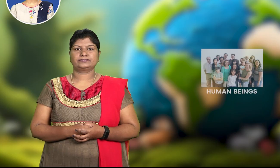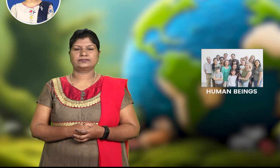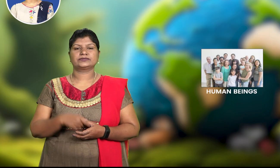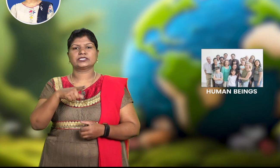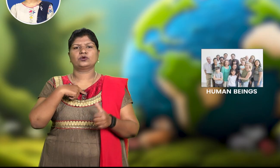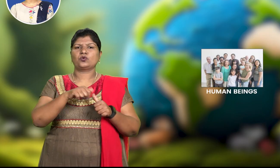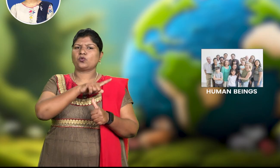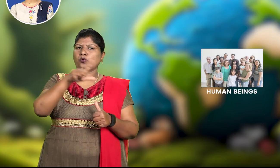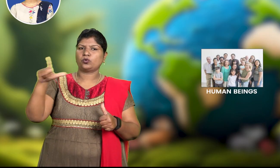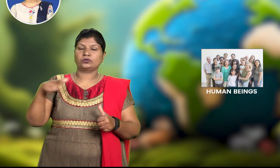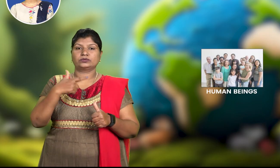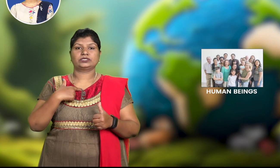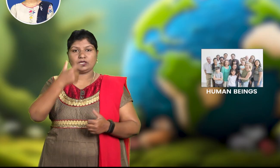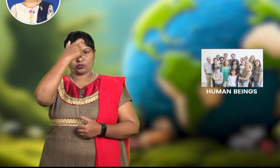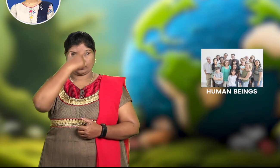All human beings